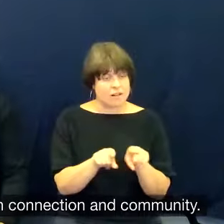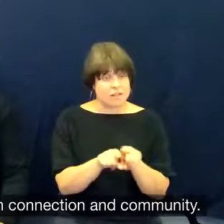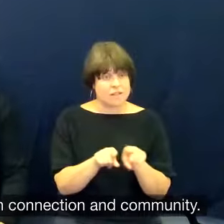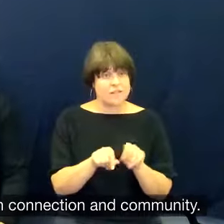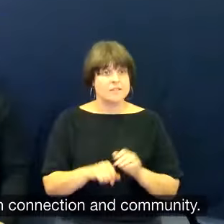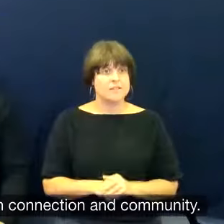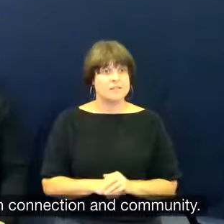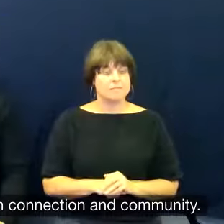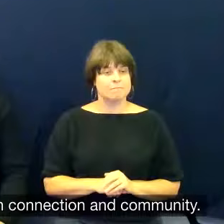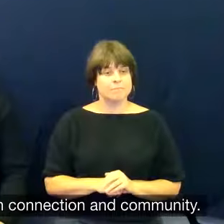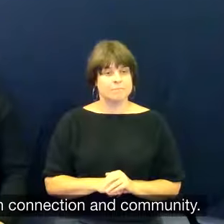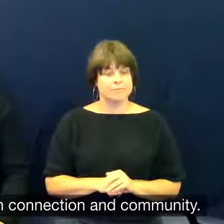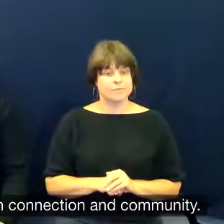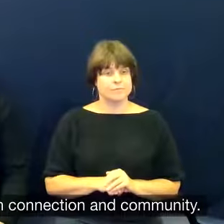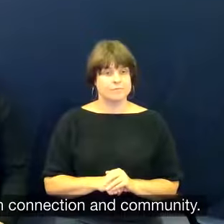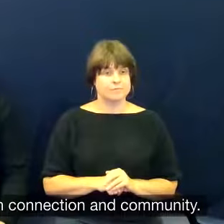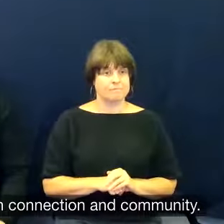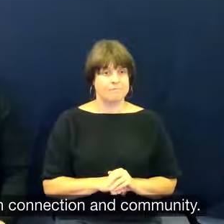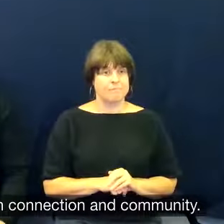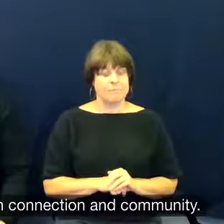So this looks at